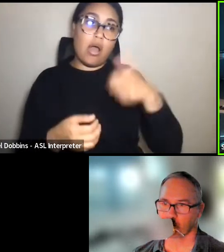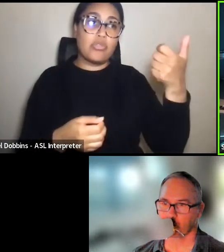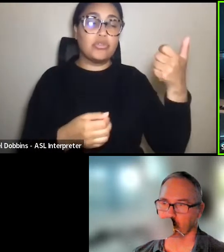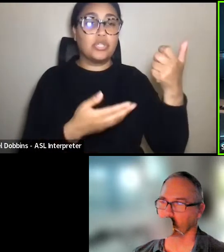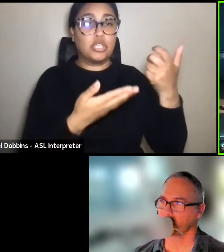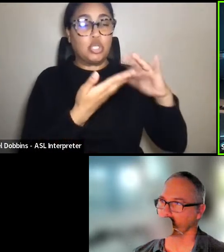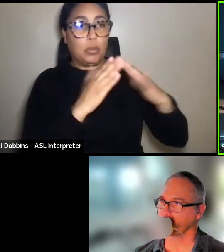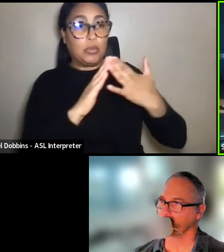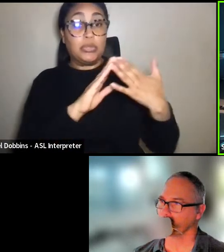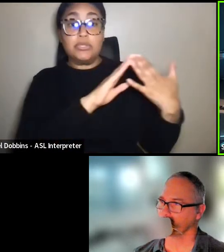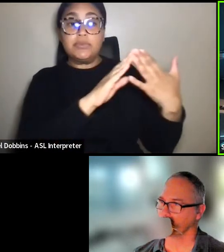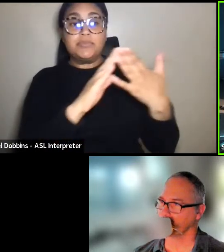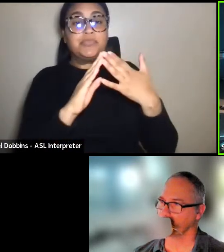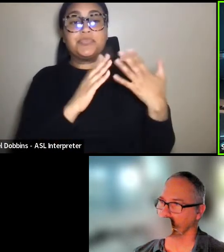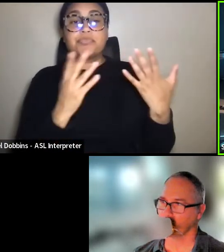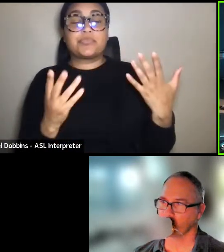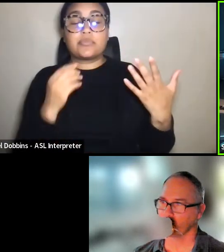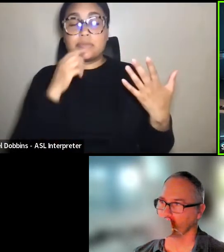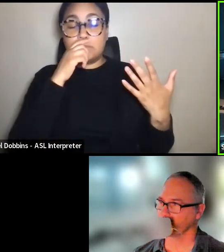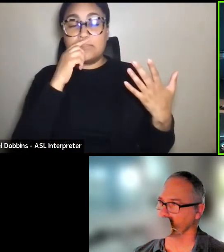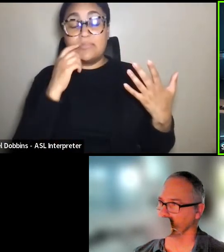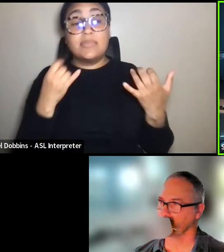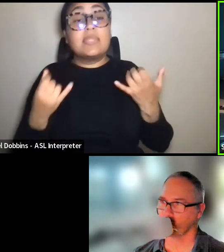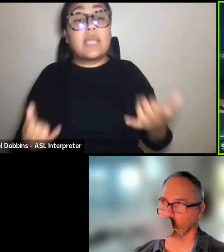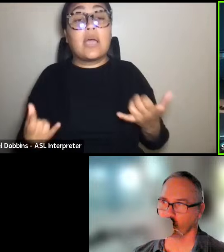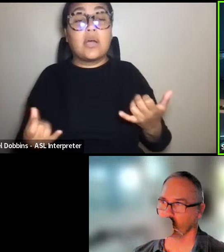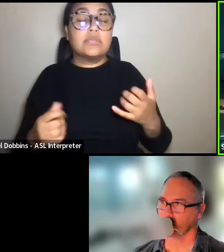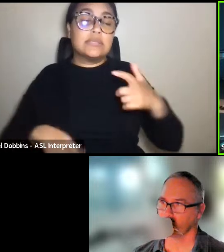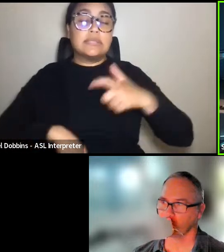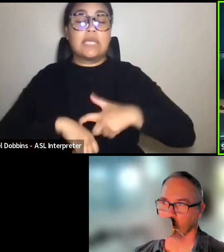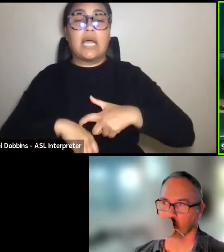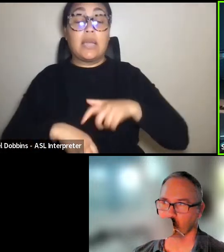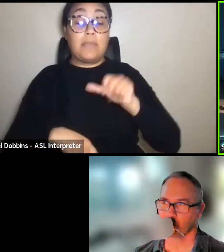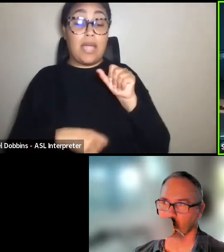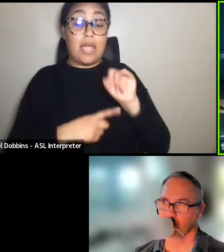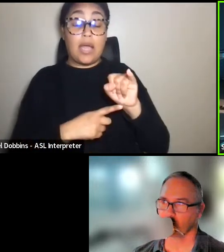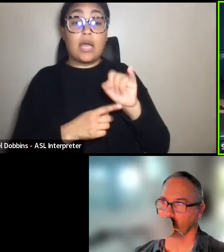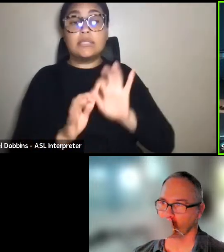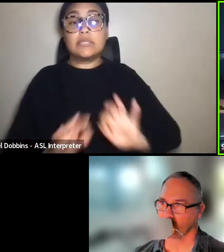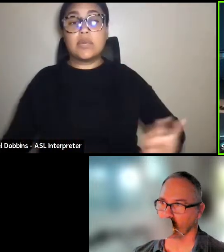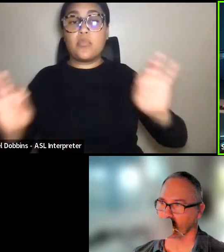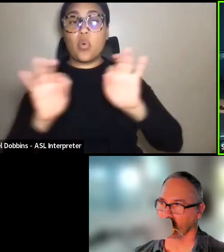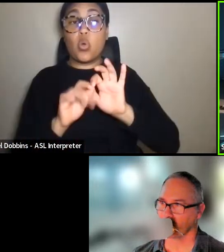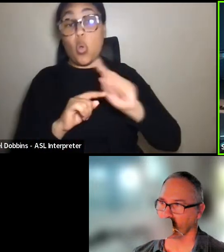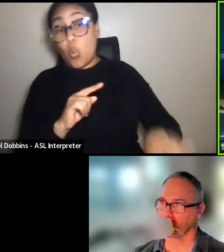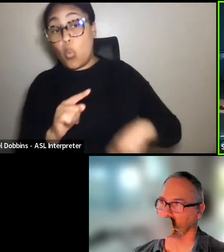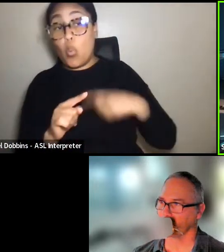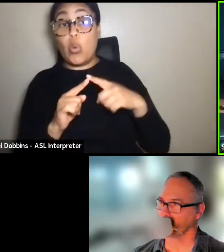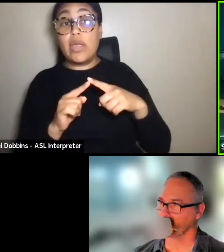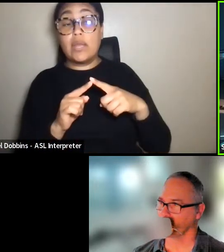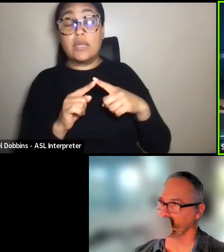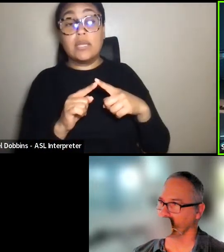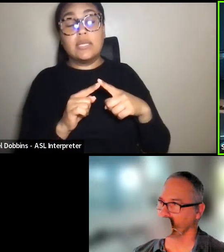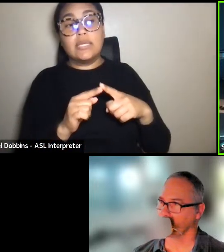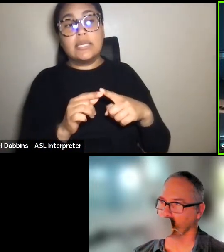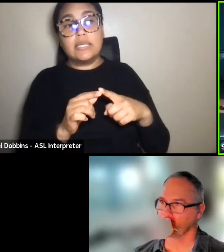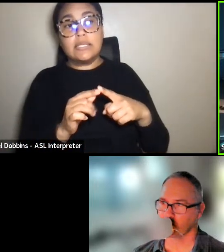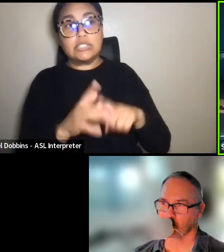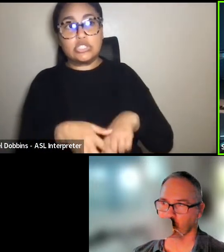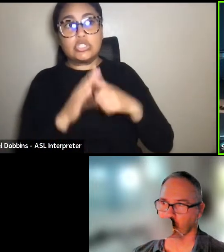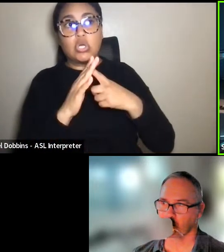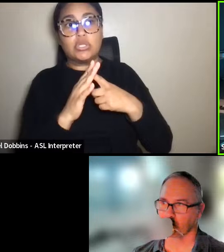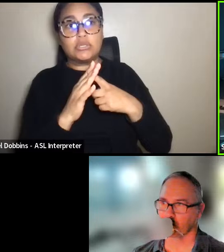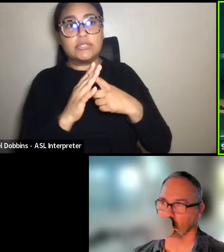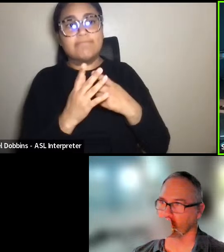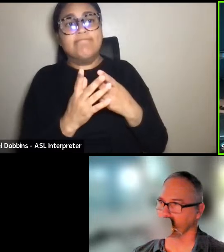like we're coming around to like, we need to use AI when it matters, and not just because it's coming at us. And I